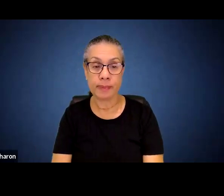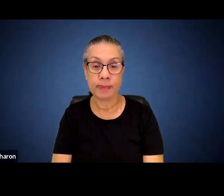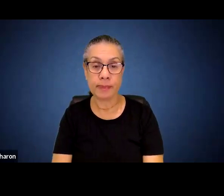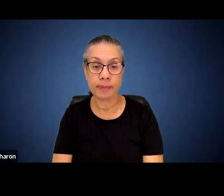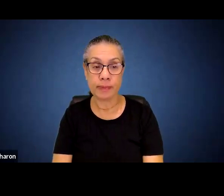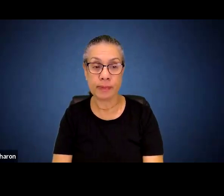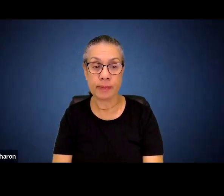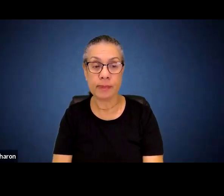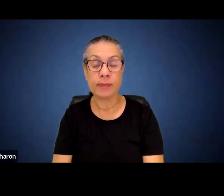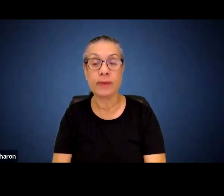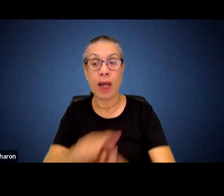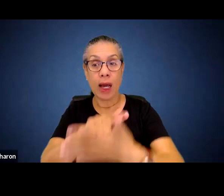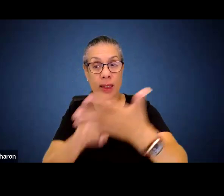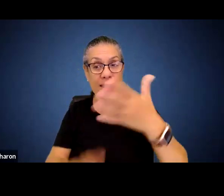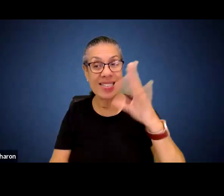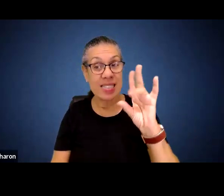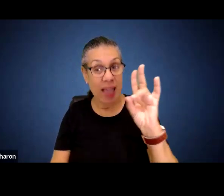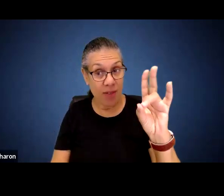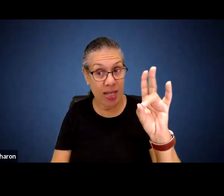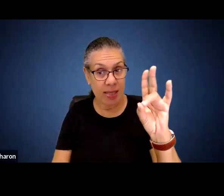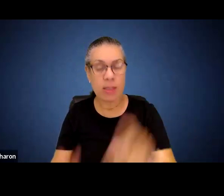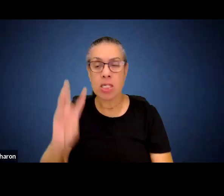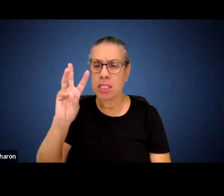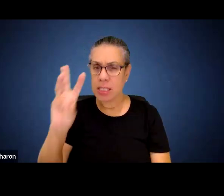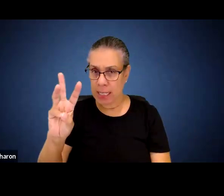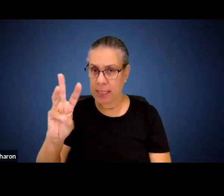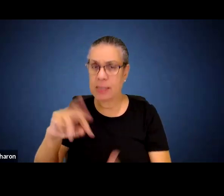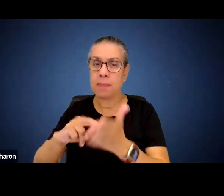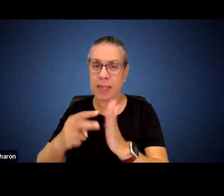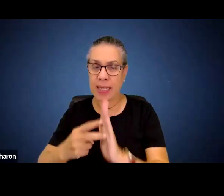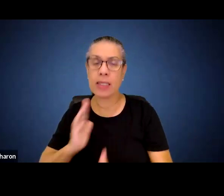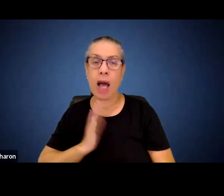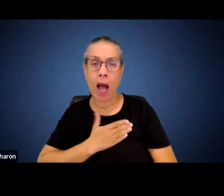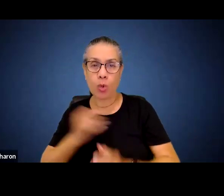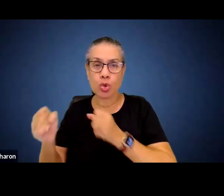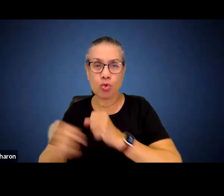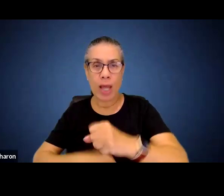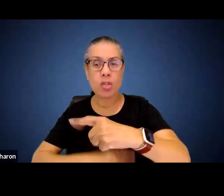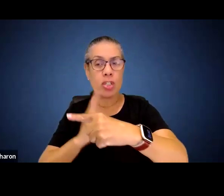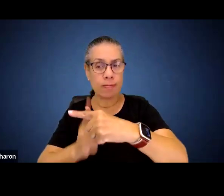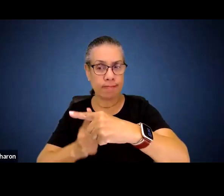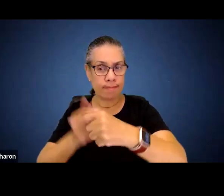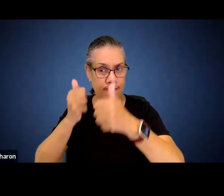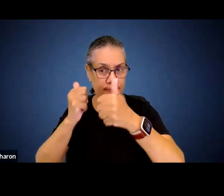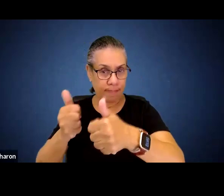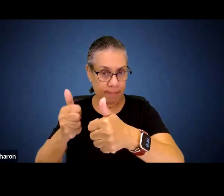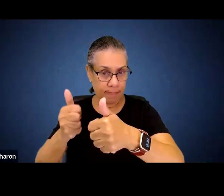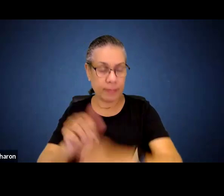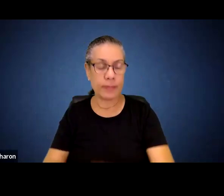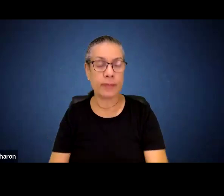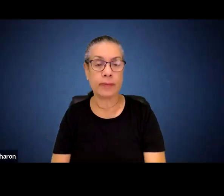Improvement in 6 out of 7 key metrics suggests that our overall strategy is having a positive impact.